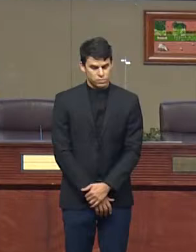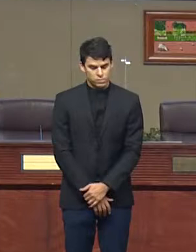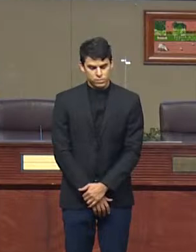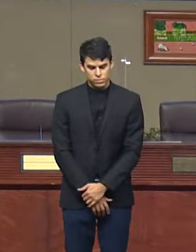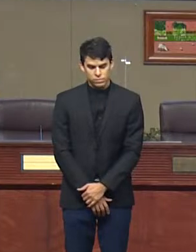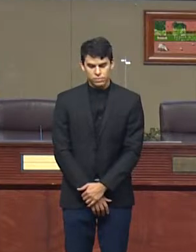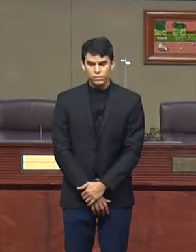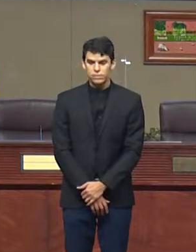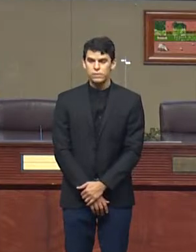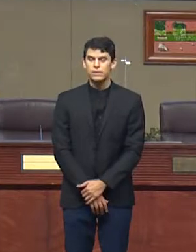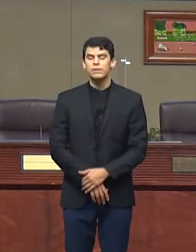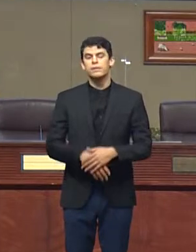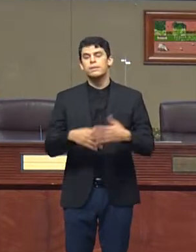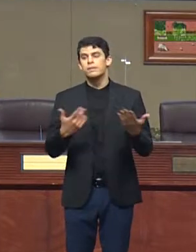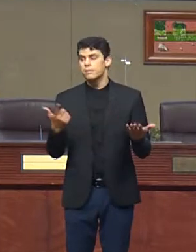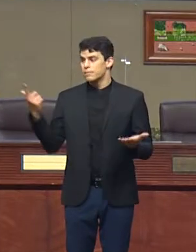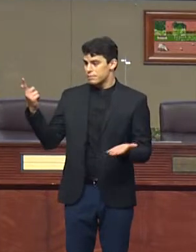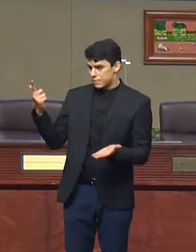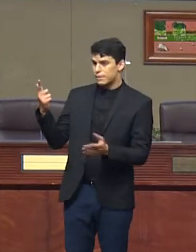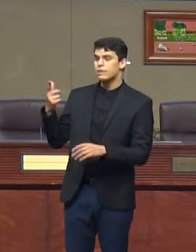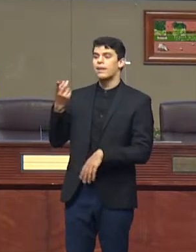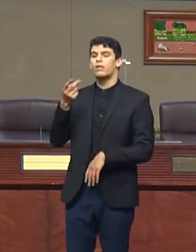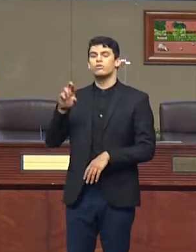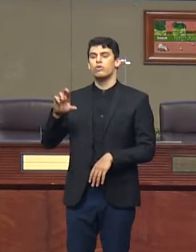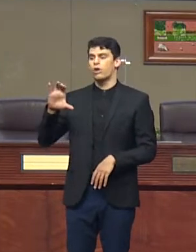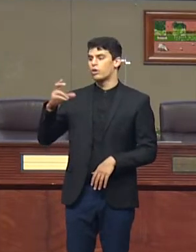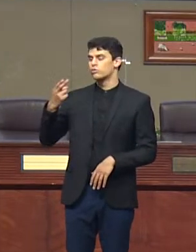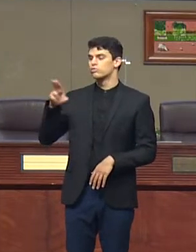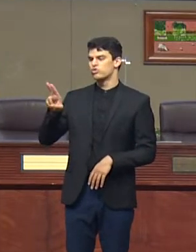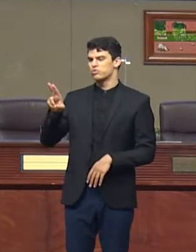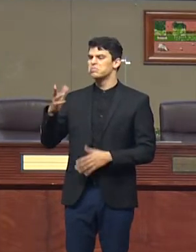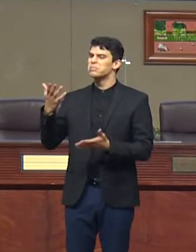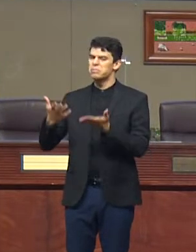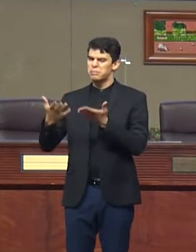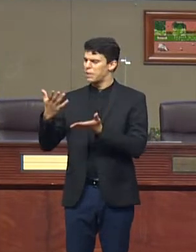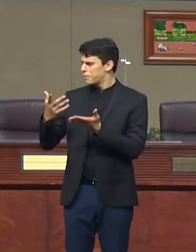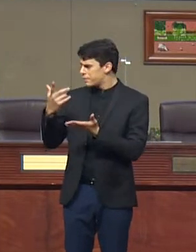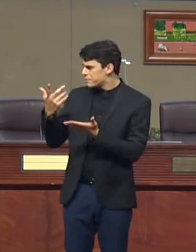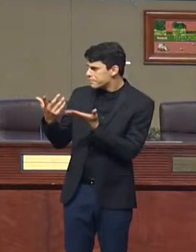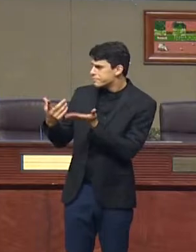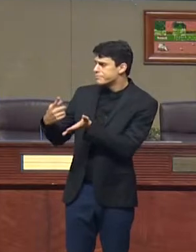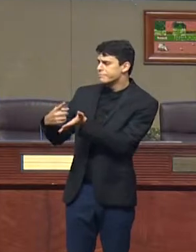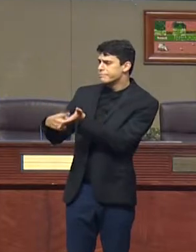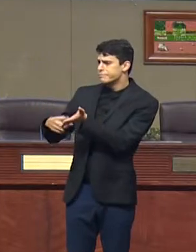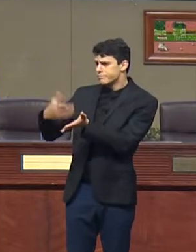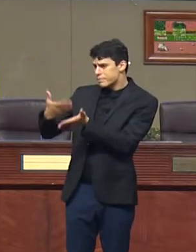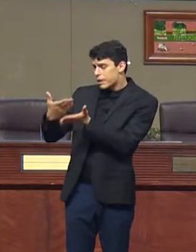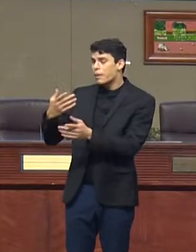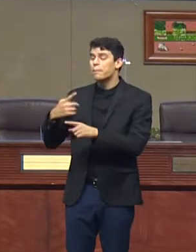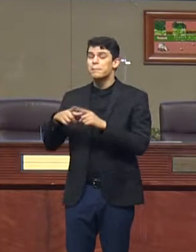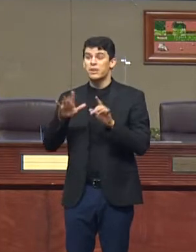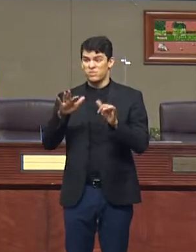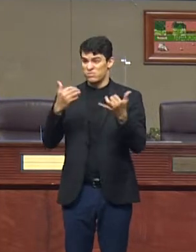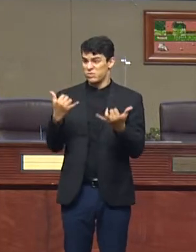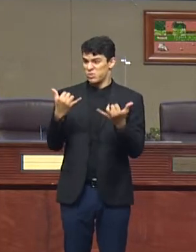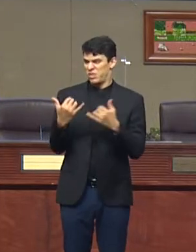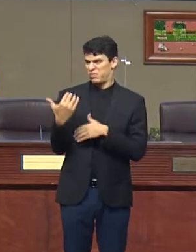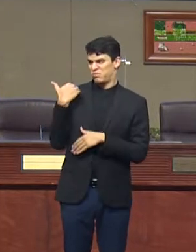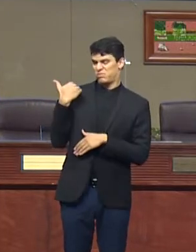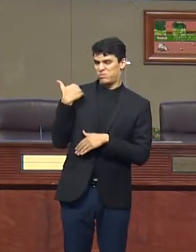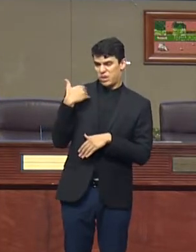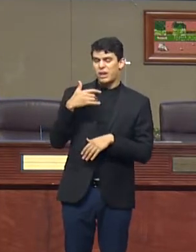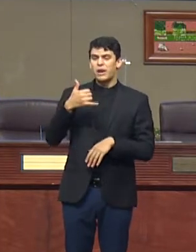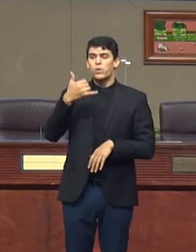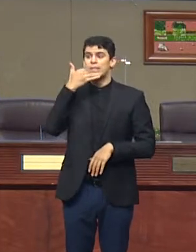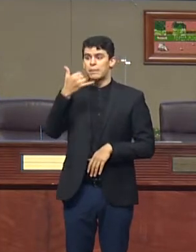Quizás la doctora o la señora Chu puede verificar esta información, pero en una llamada durante el día de hoy, más temprano en